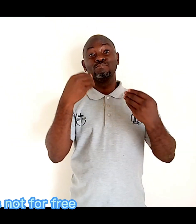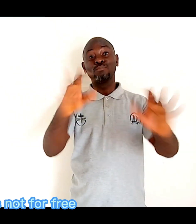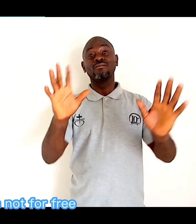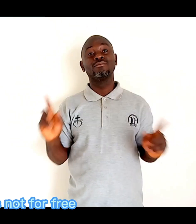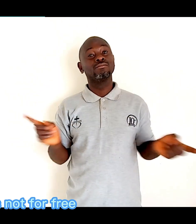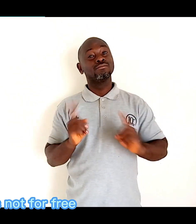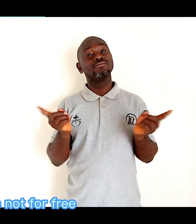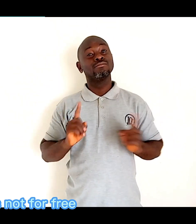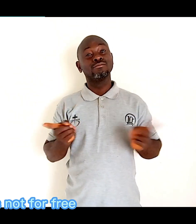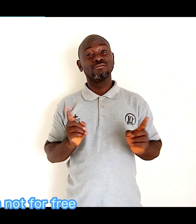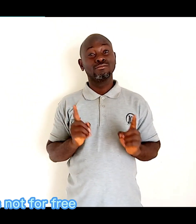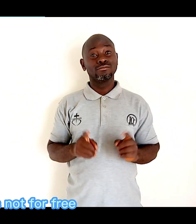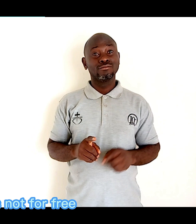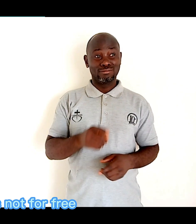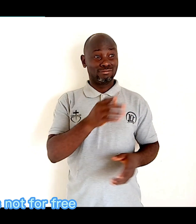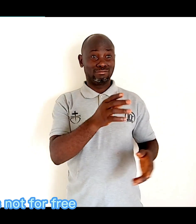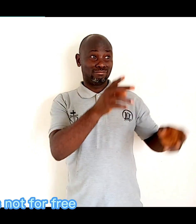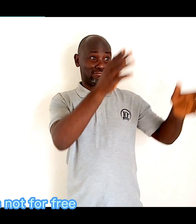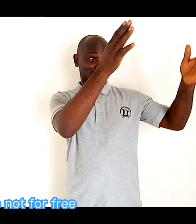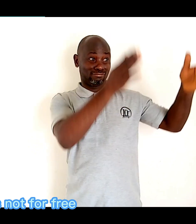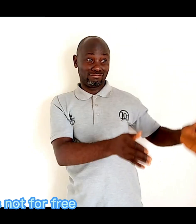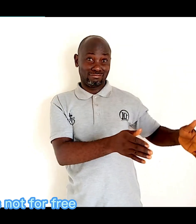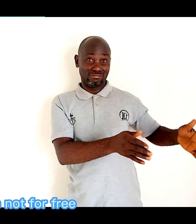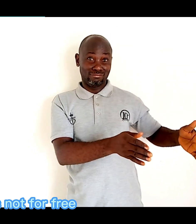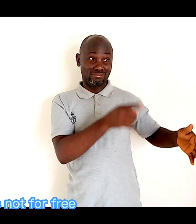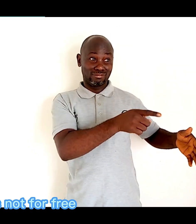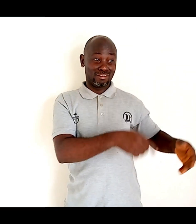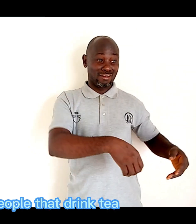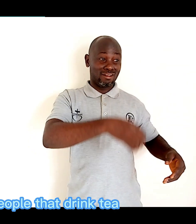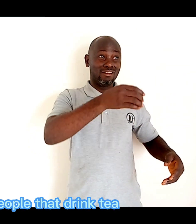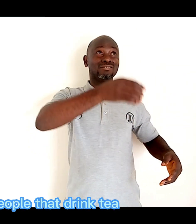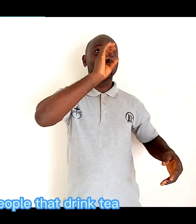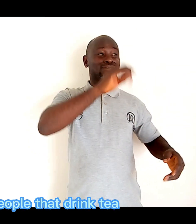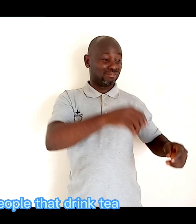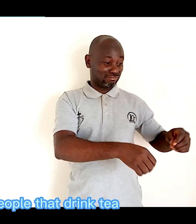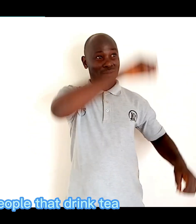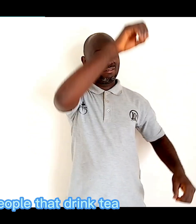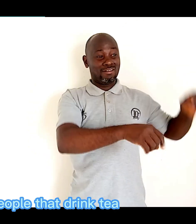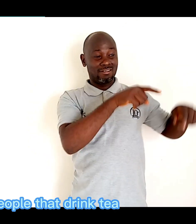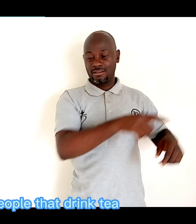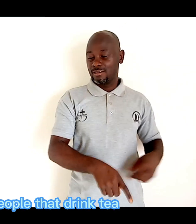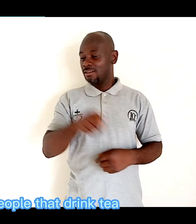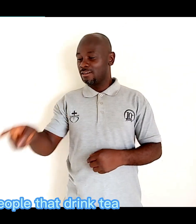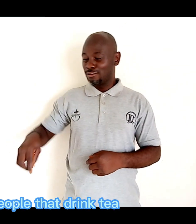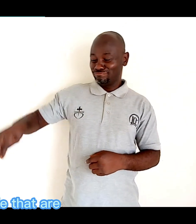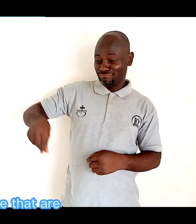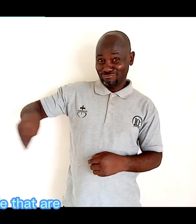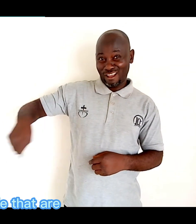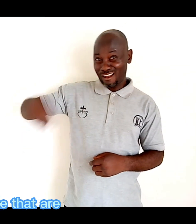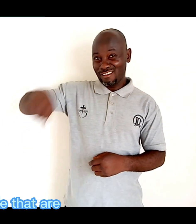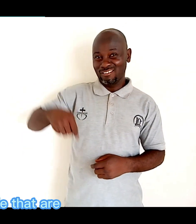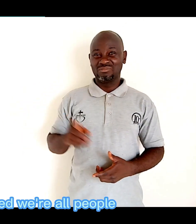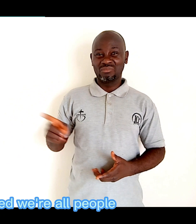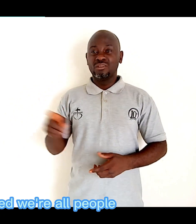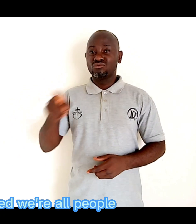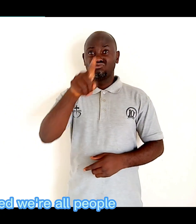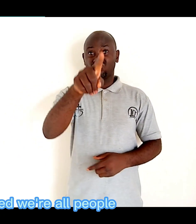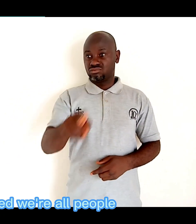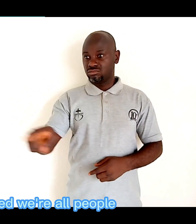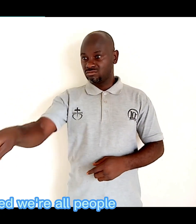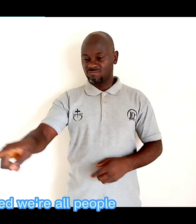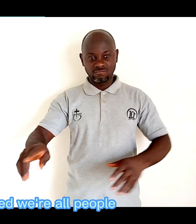pedigree, they say. Fame is not for free. That differentiates the people that drink tea from the people that sow